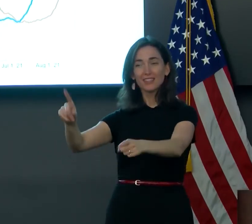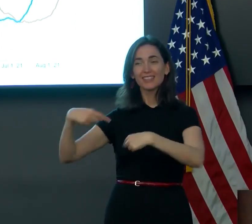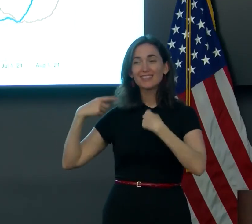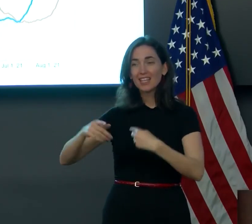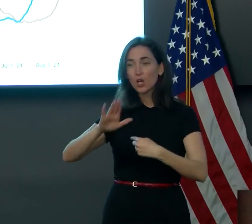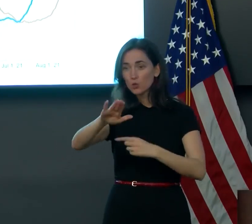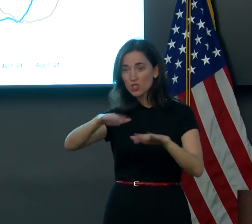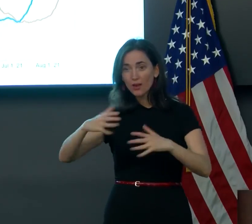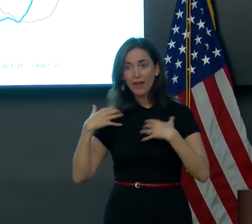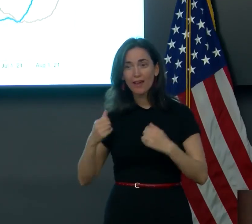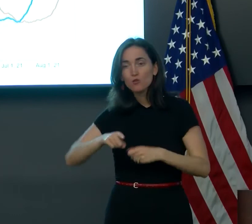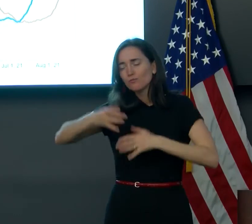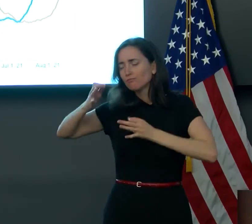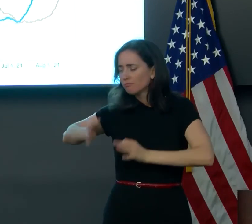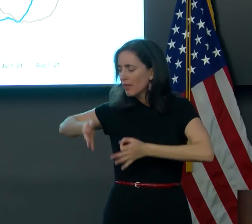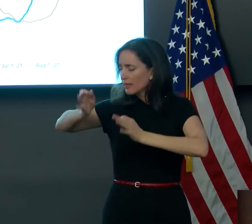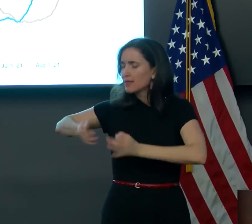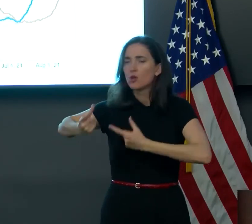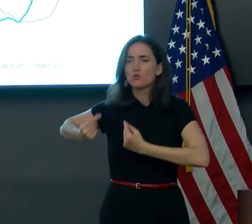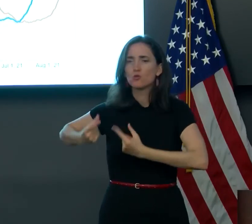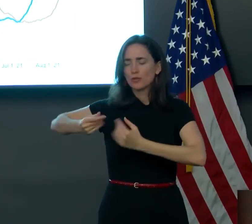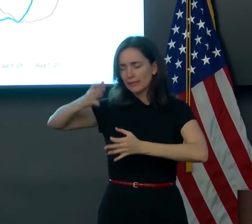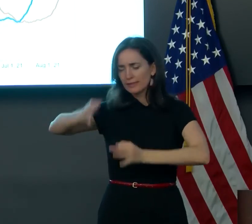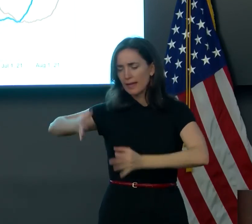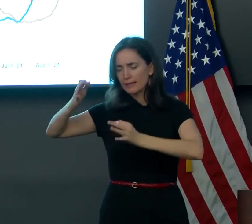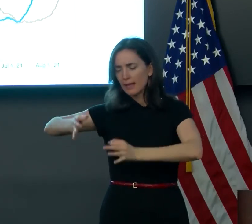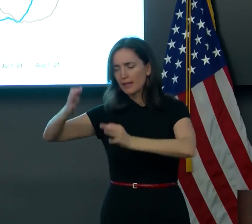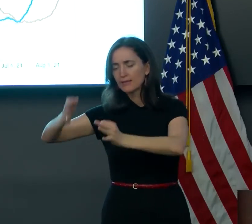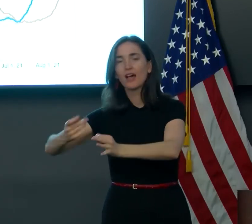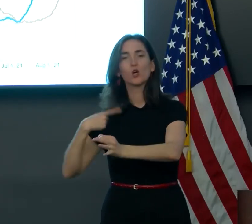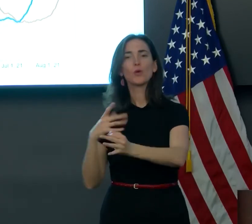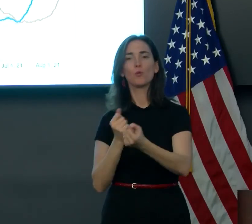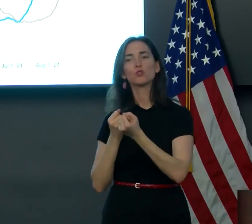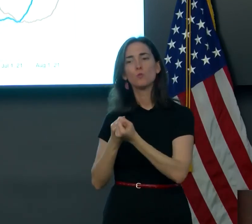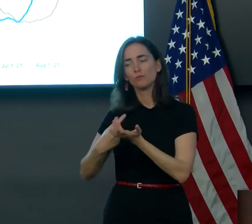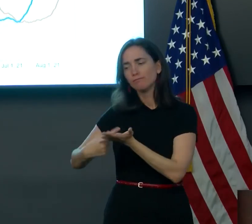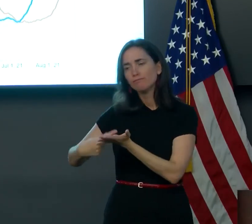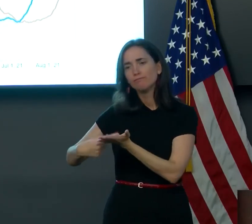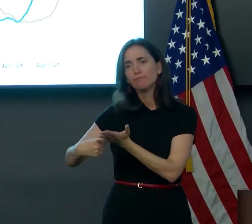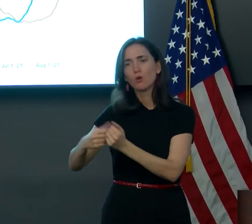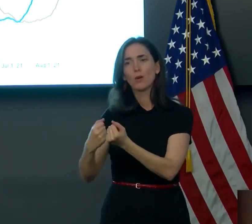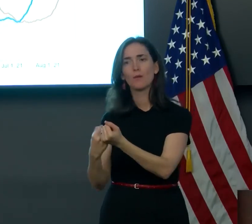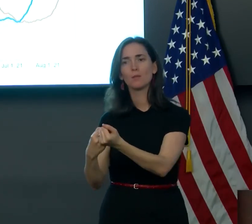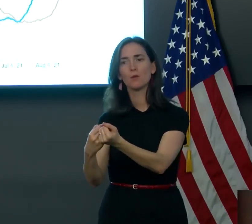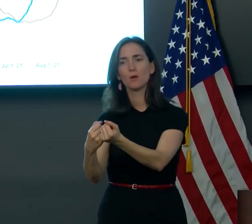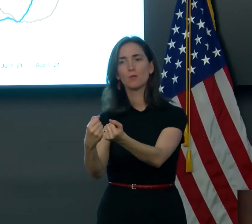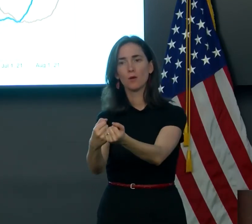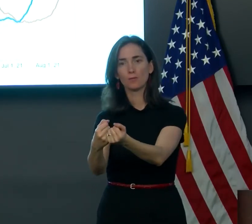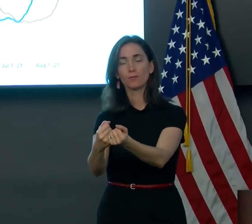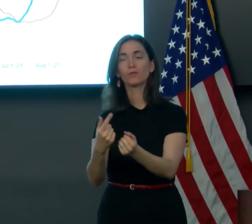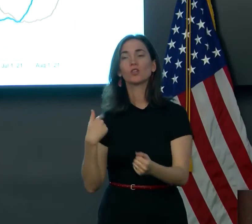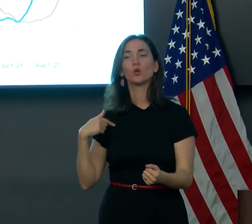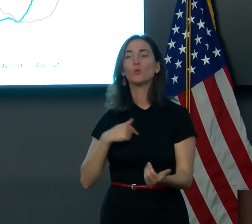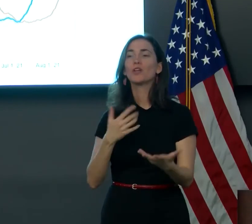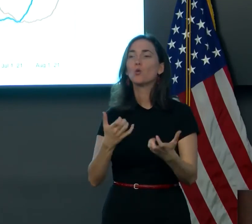make for the health of your child, we want to navigate these questions with you. We want your 12 and above